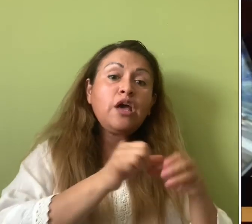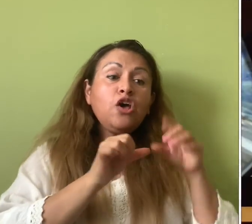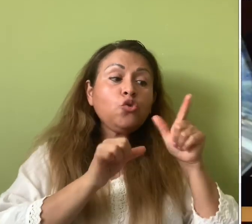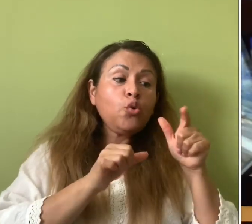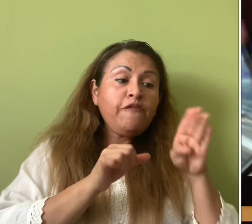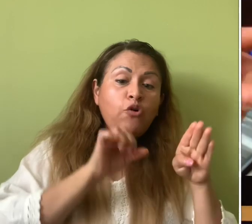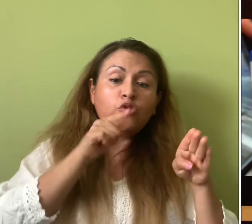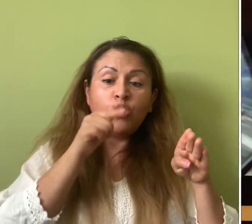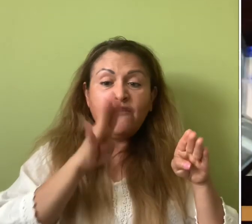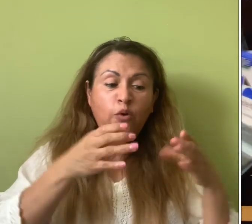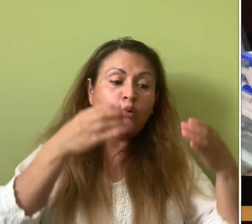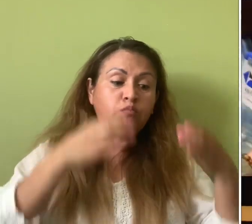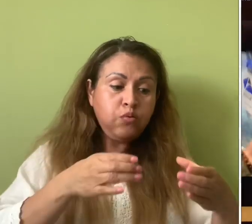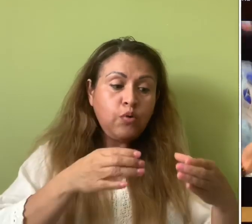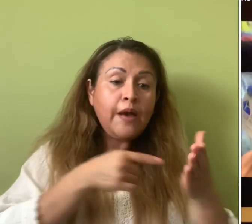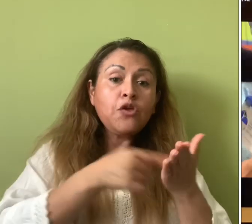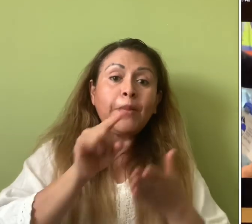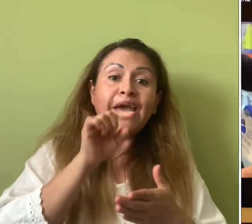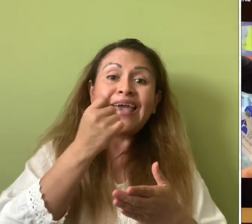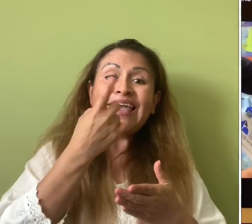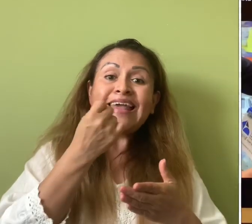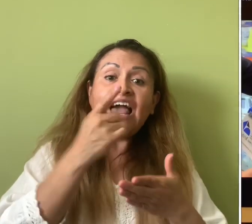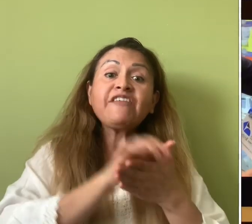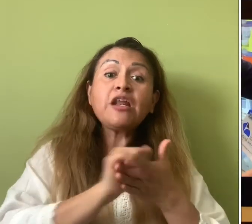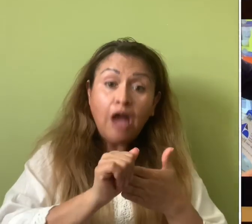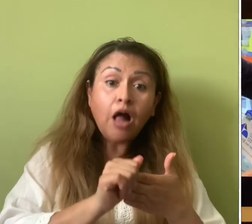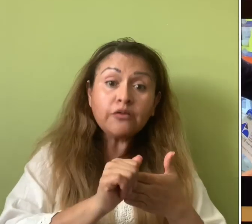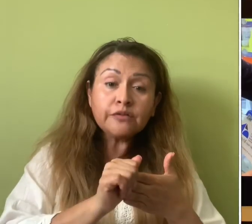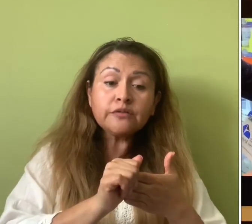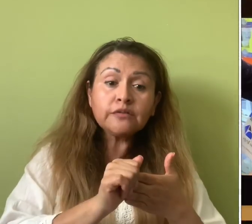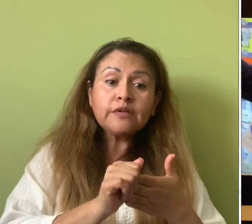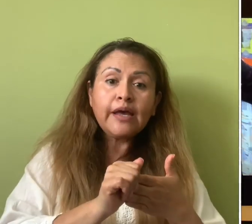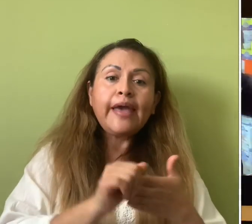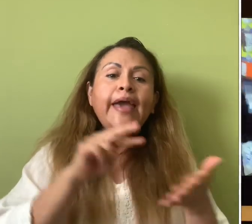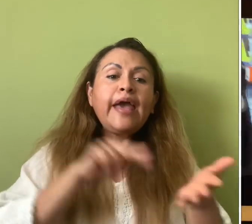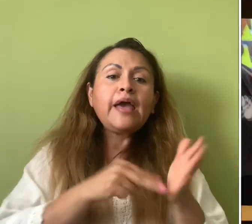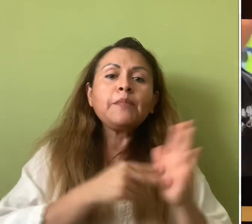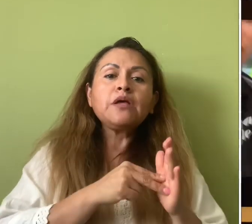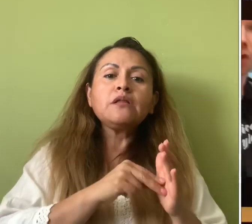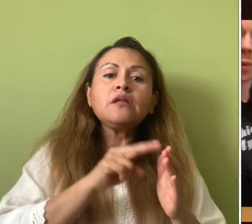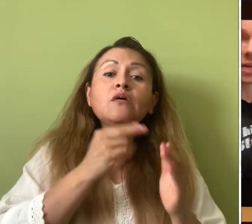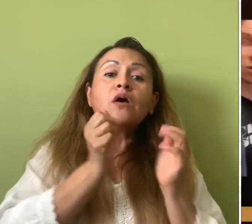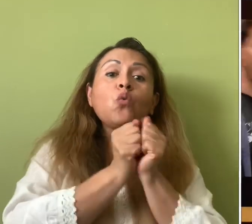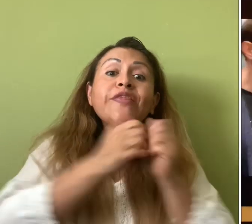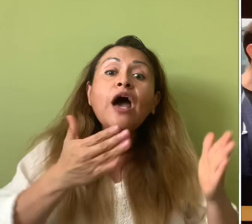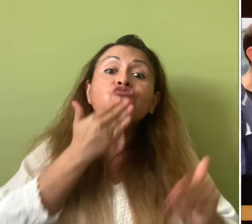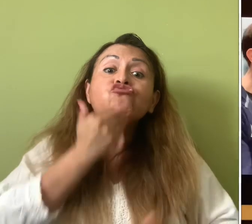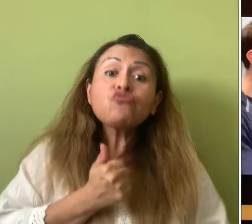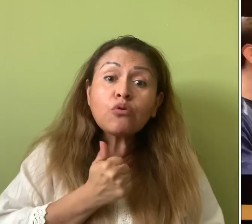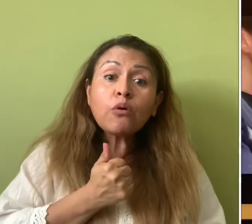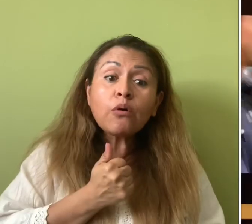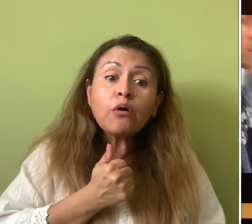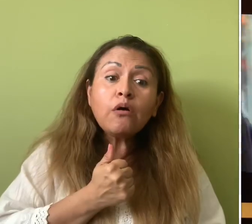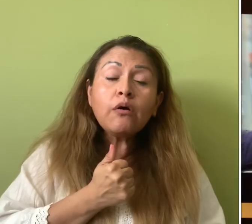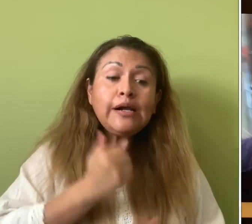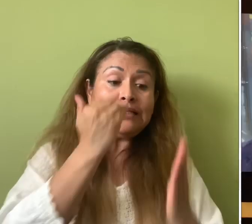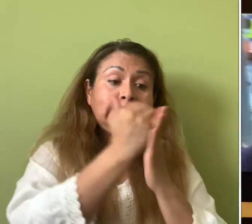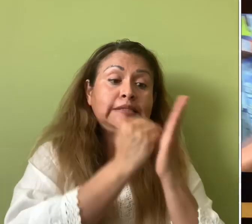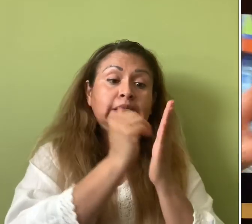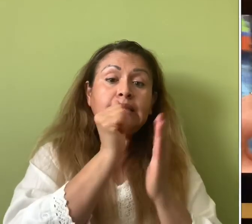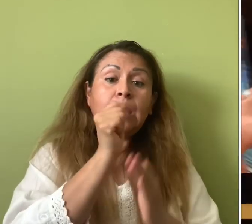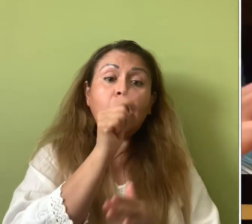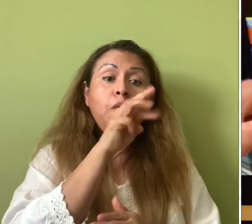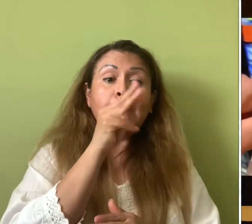containers for $11. And the beautiful thing about this, it's unsweetened, right? So we look at the ingredients: almond